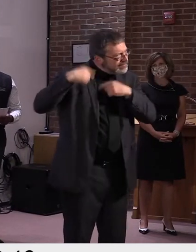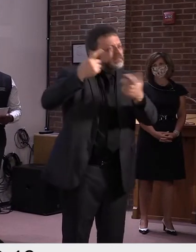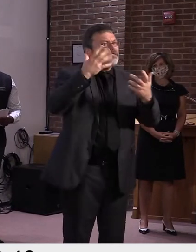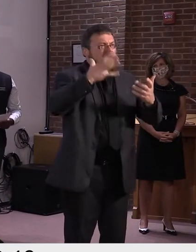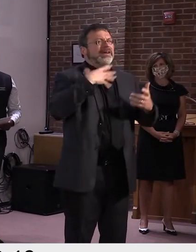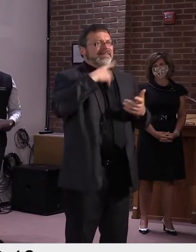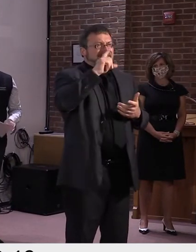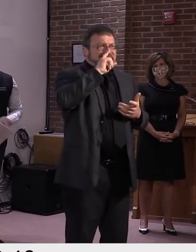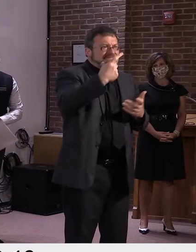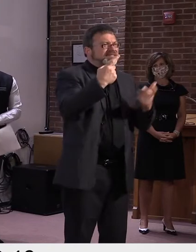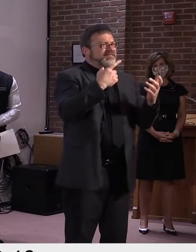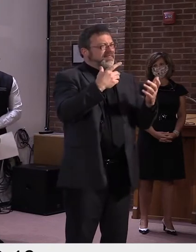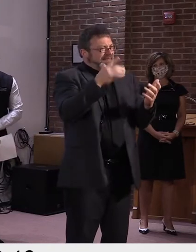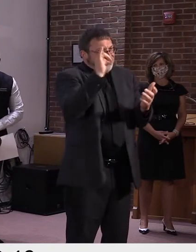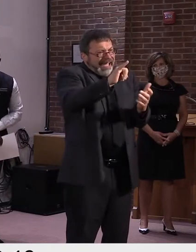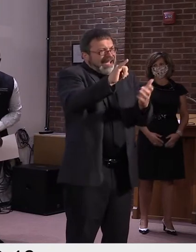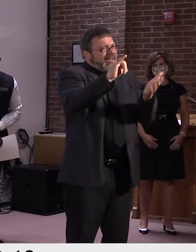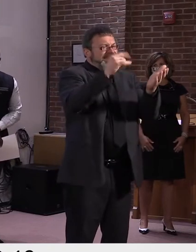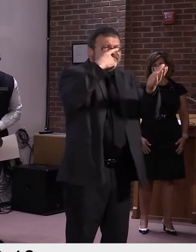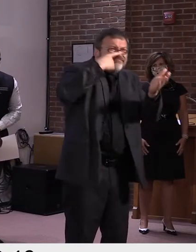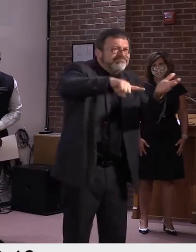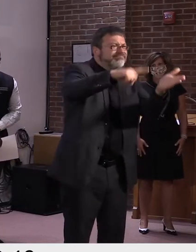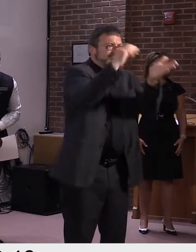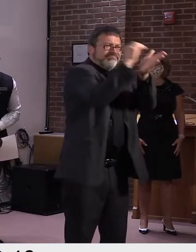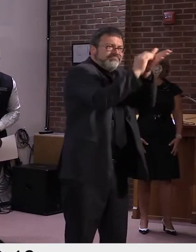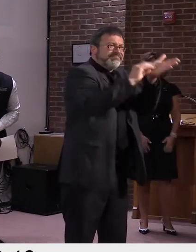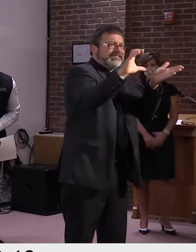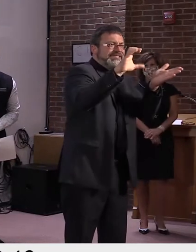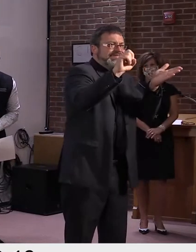today. Fill out the form online at